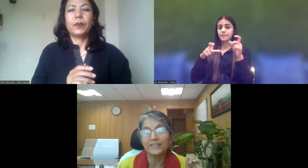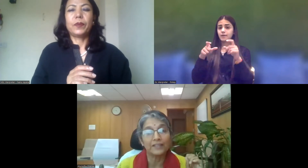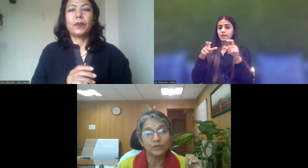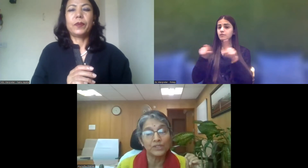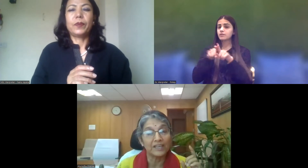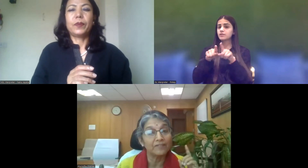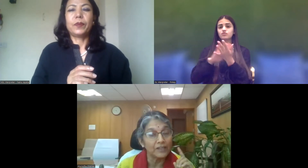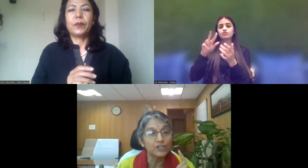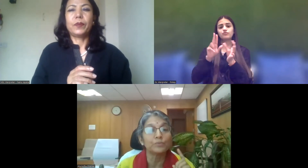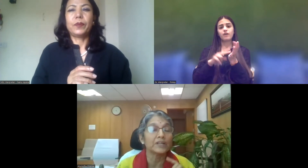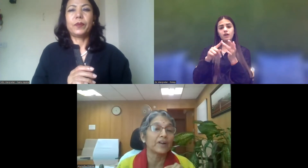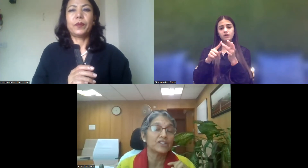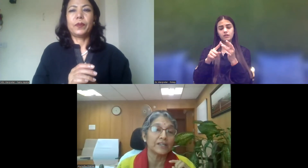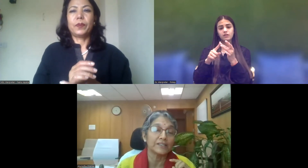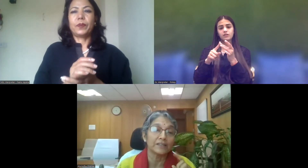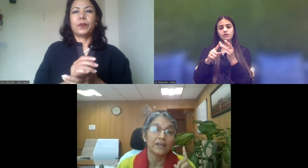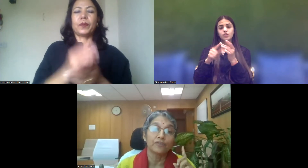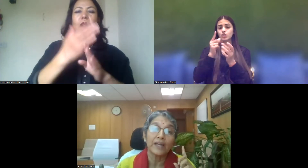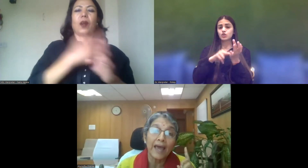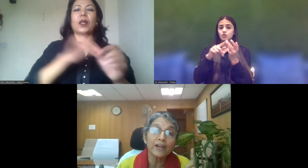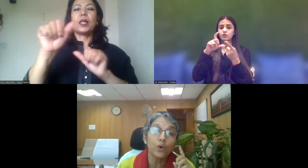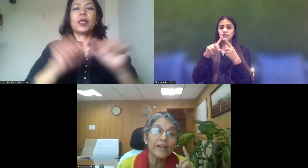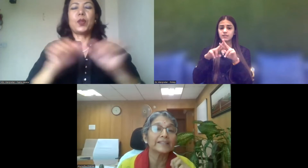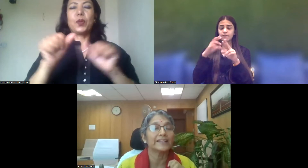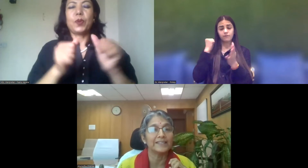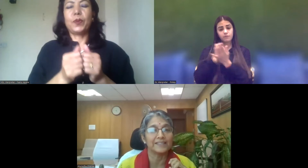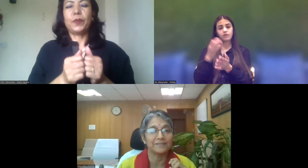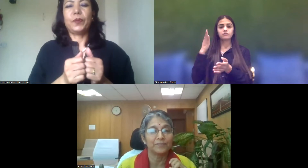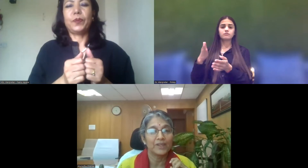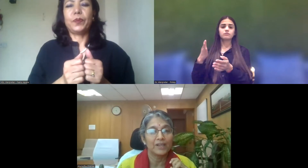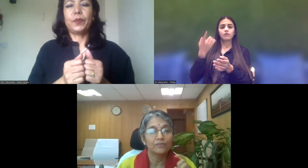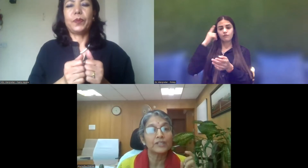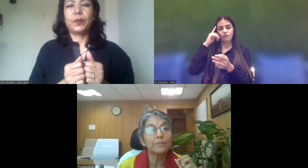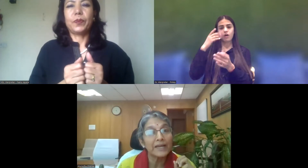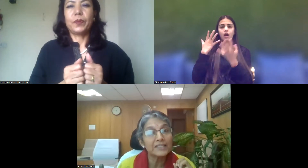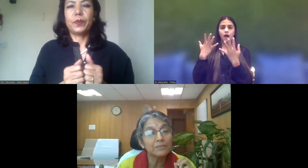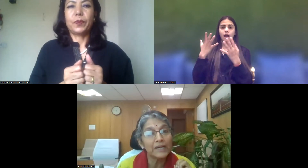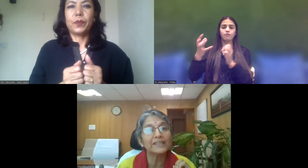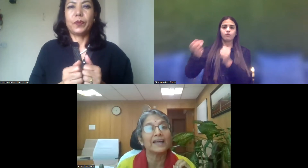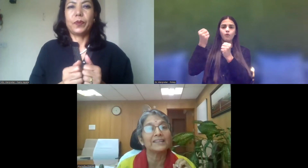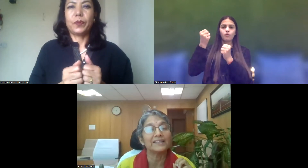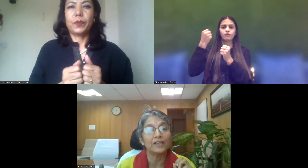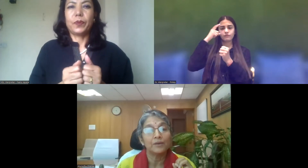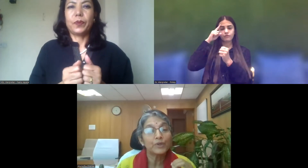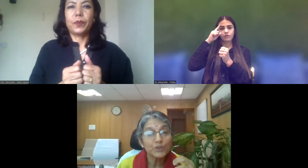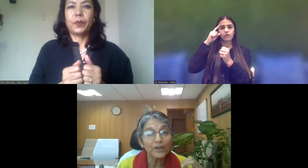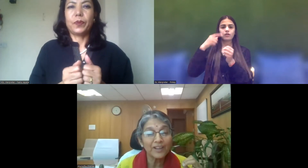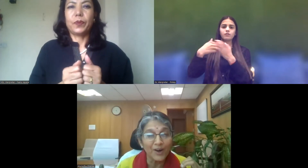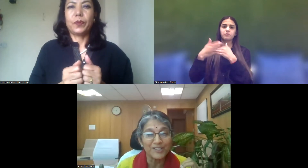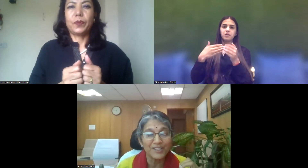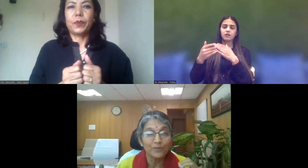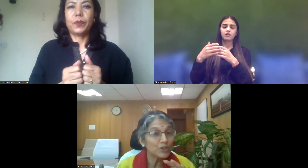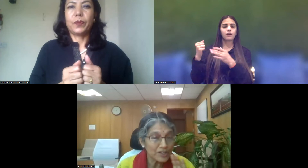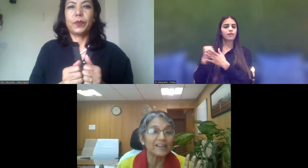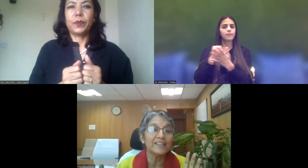our friends at the UNICEF need to be congratulated for the hand-holding that they did. for the capacity building that they did, because what they